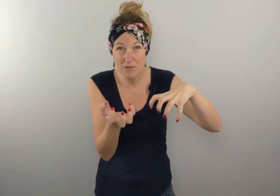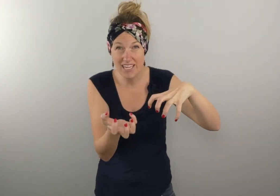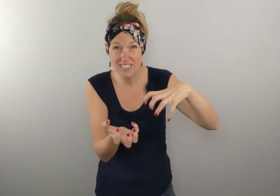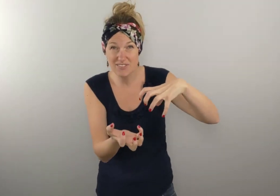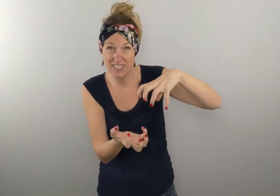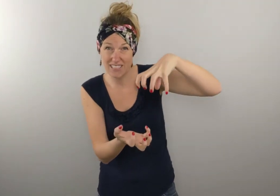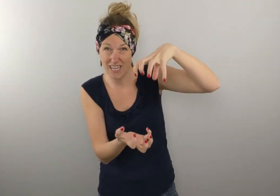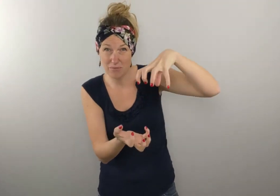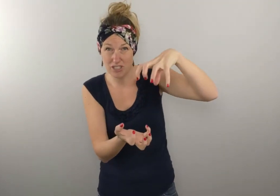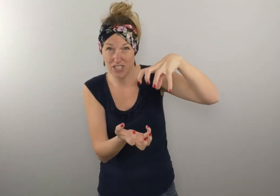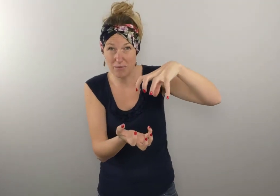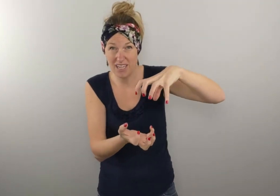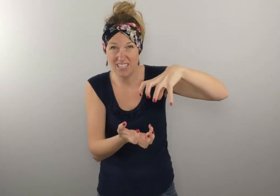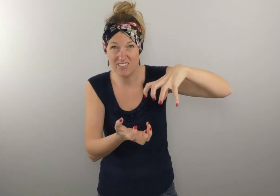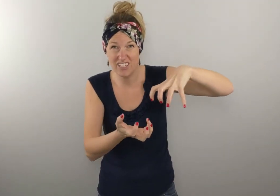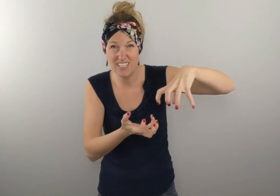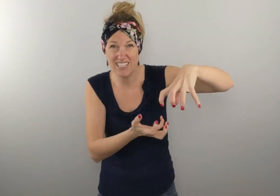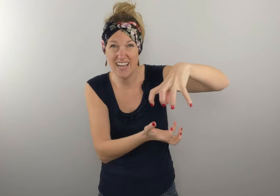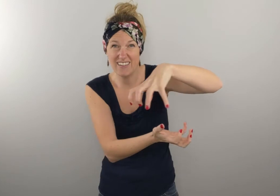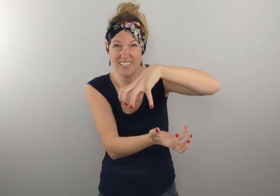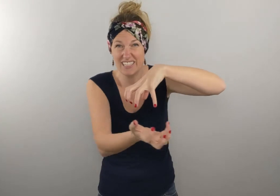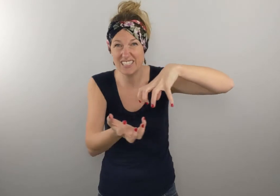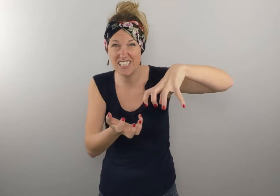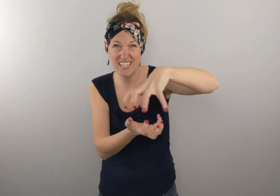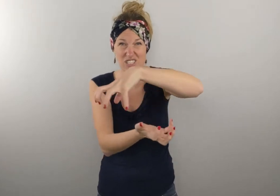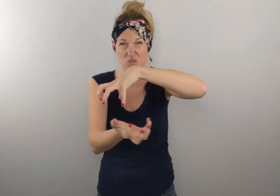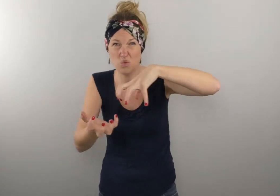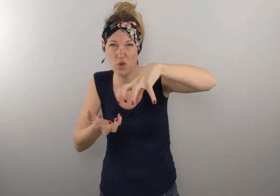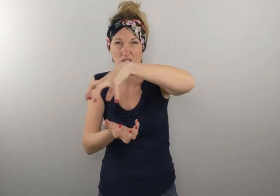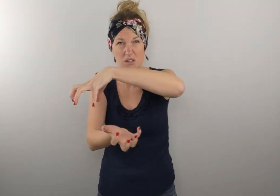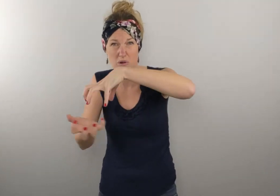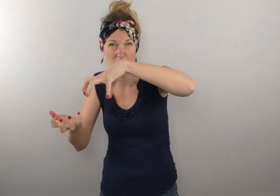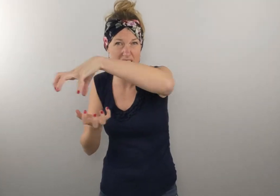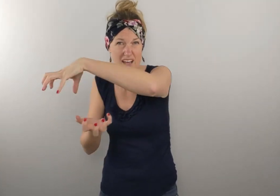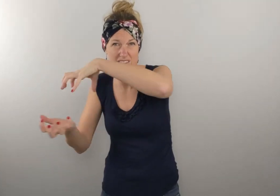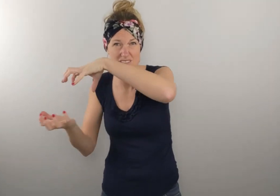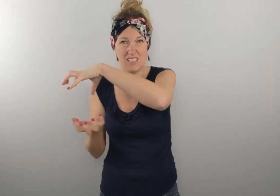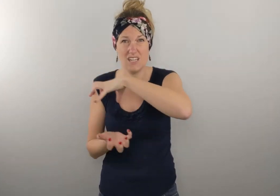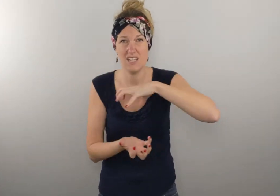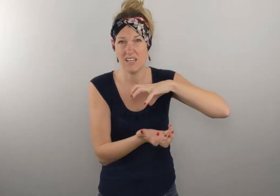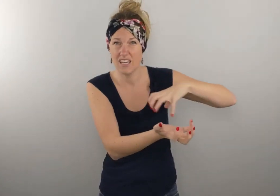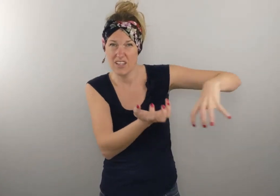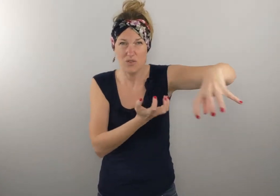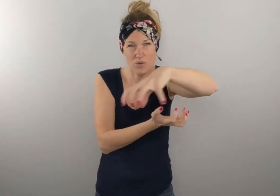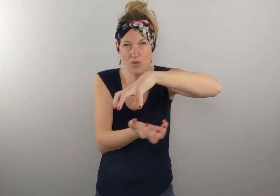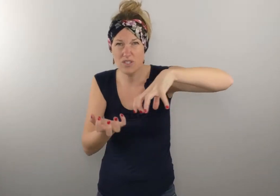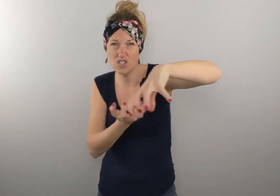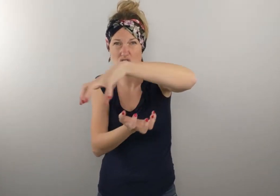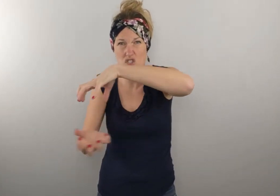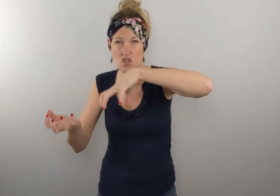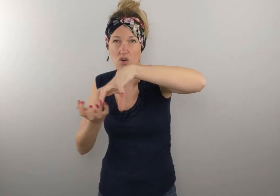hand is facing up, your dominant hand is facing down, and like just kind of swirl them around, okay? Through the